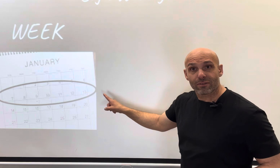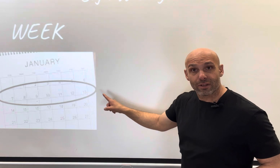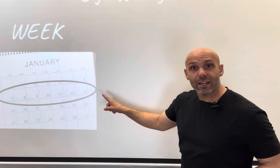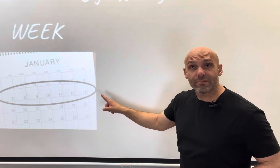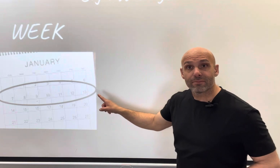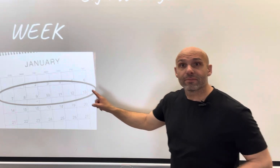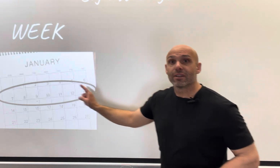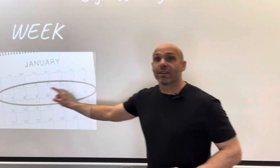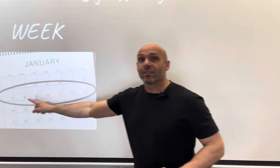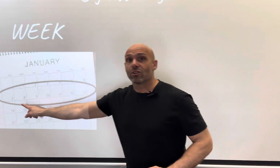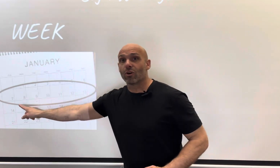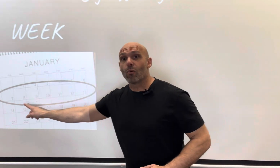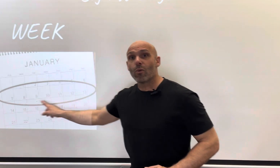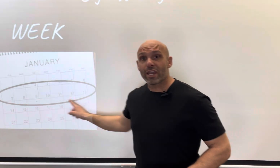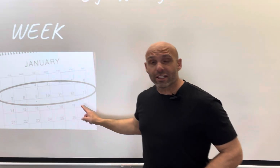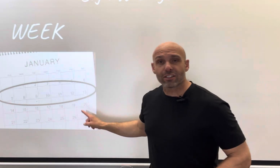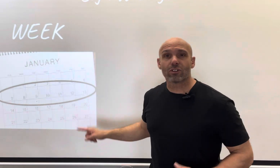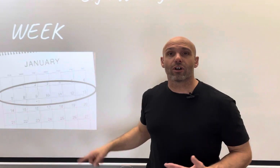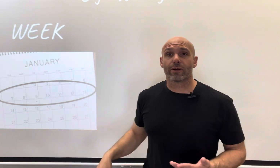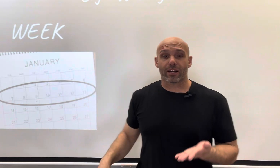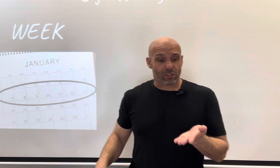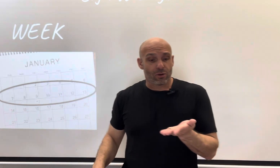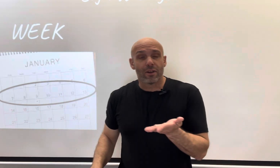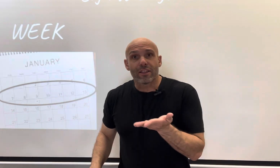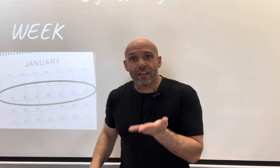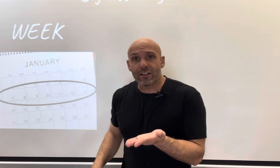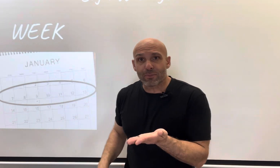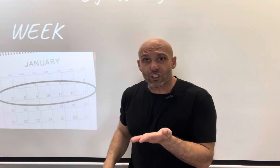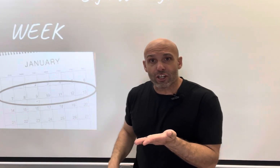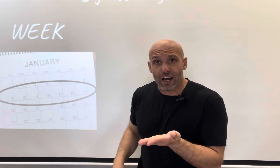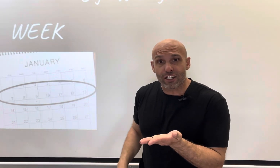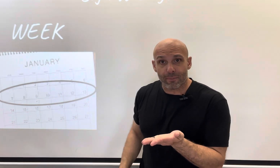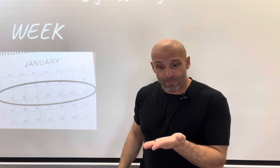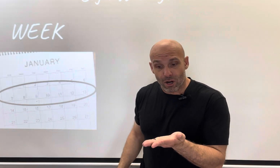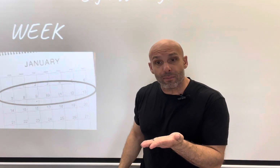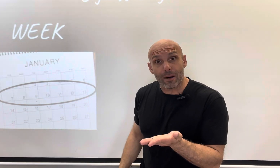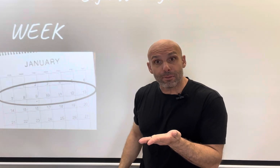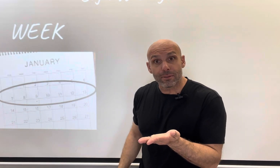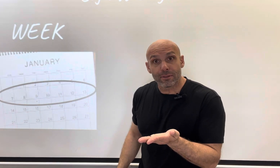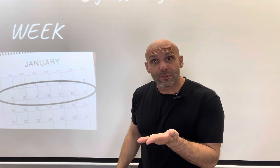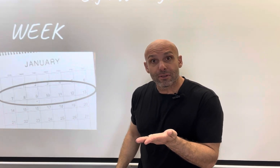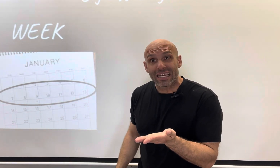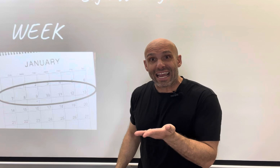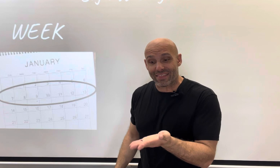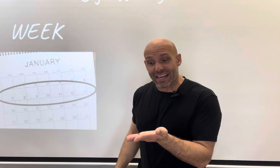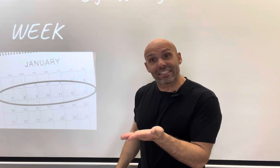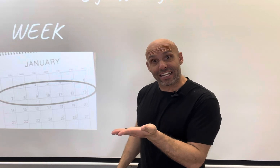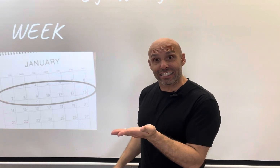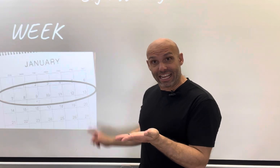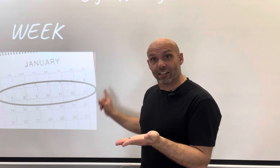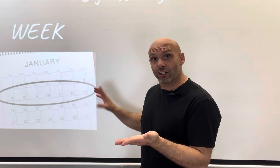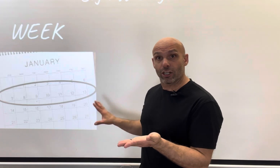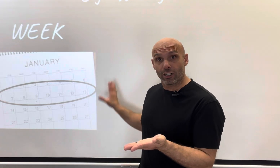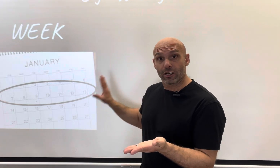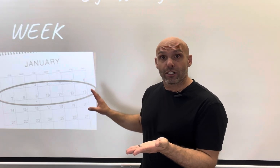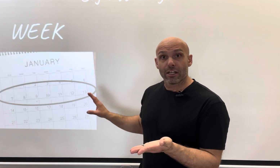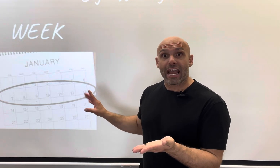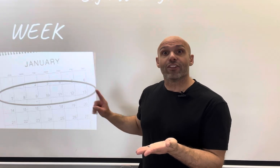right? So the week is going to go all the way across. So here, put your non-dominant palm up, and that is like the calendar. And the